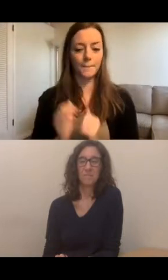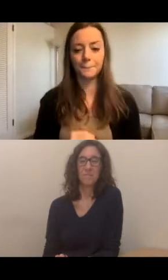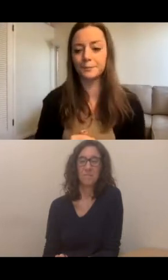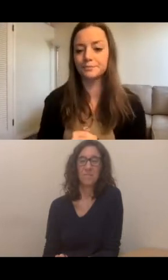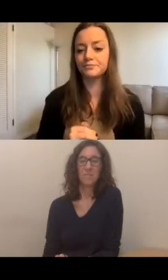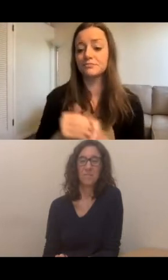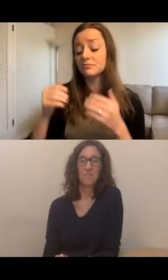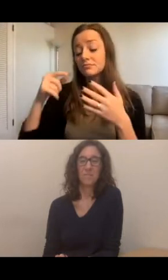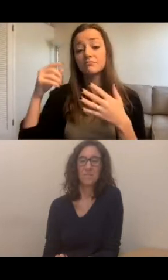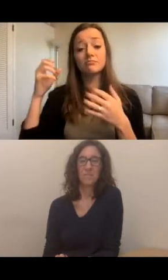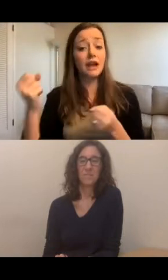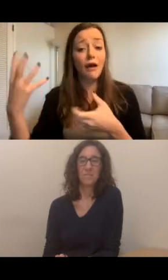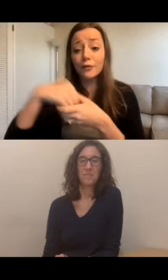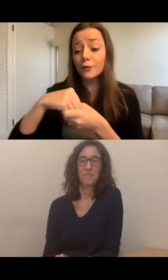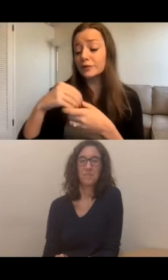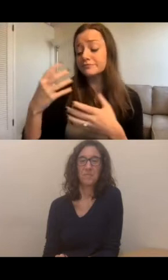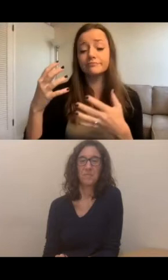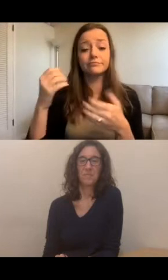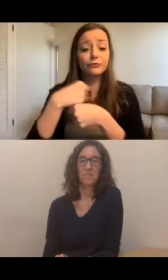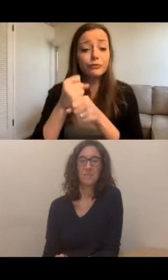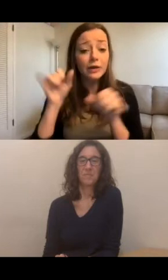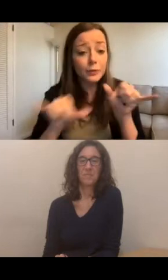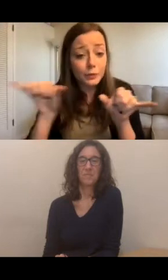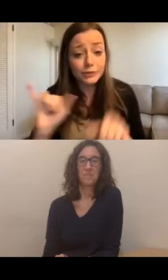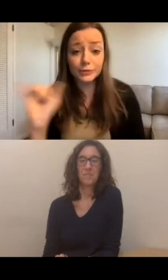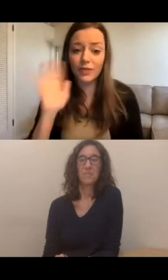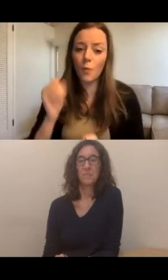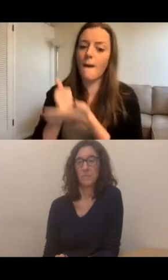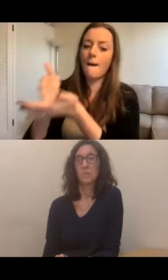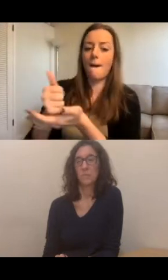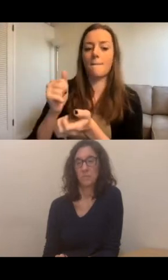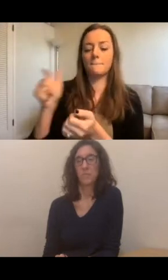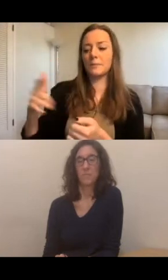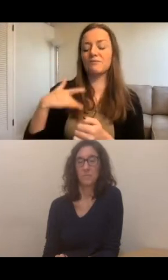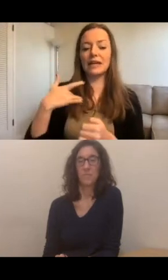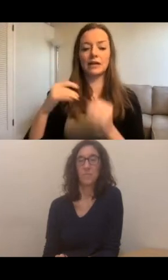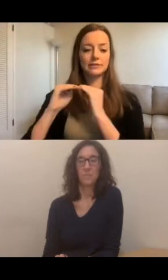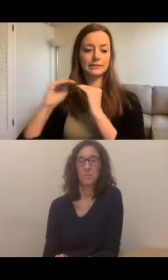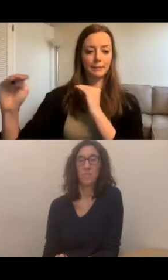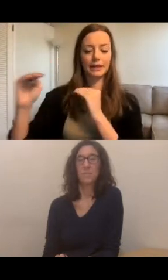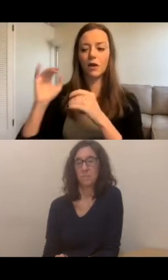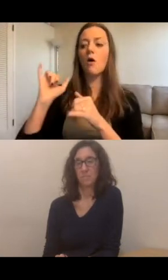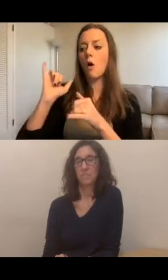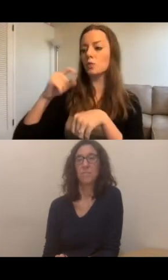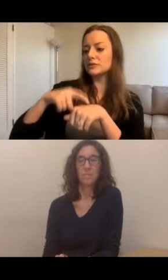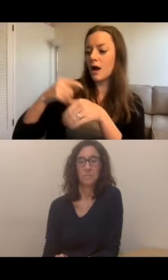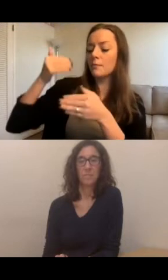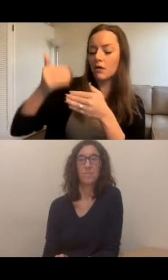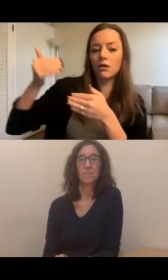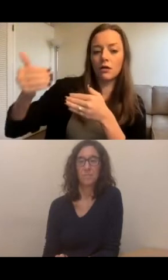You could create routines to help a child feel like their daily schedule is stable and they could predict what's